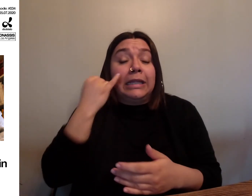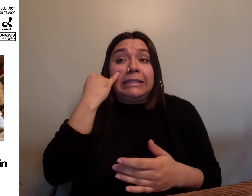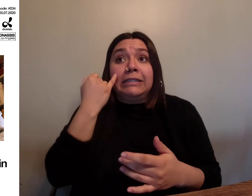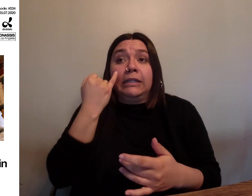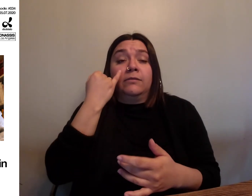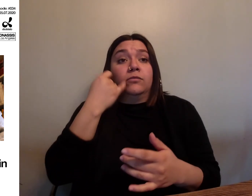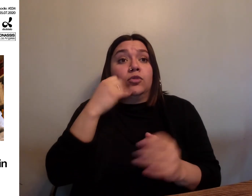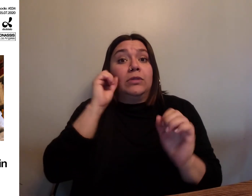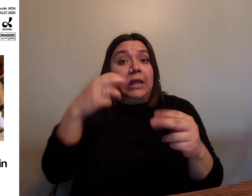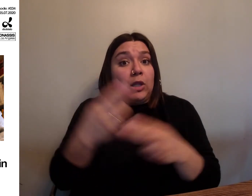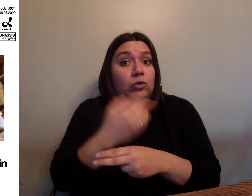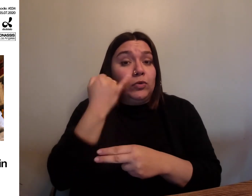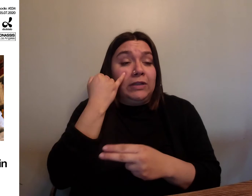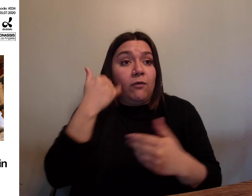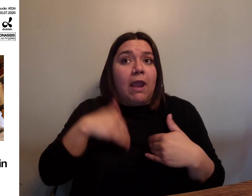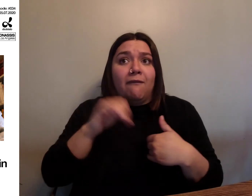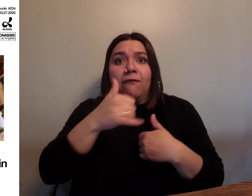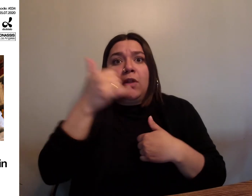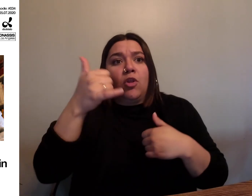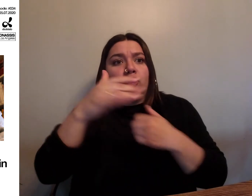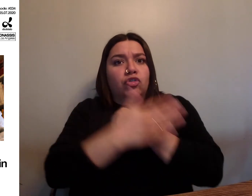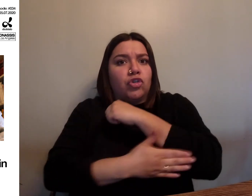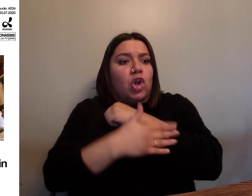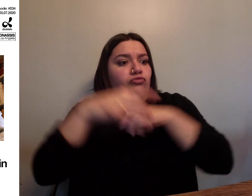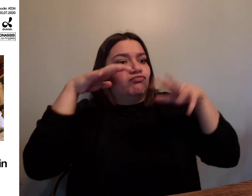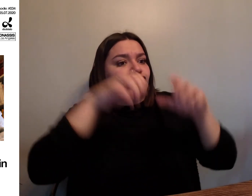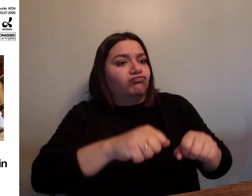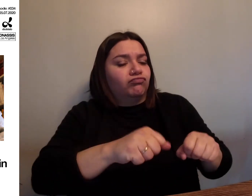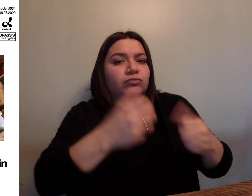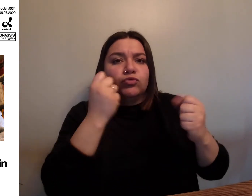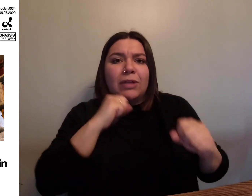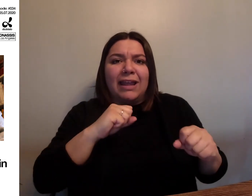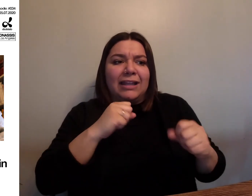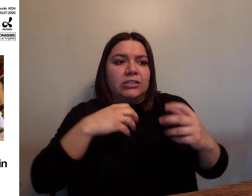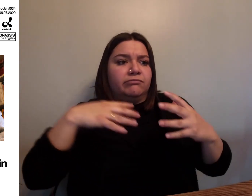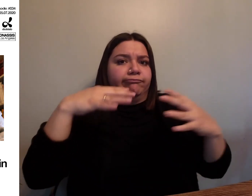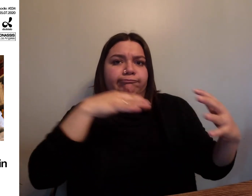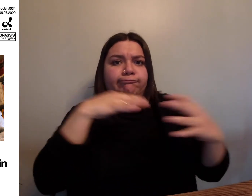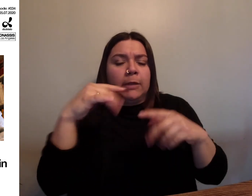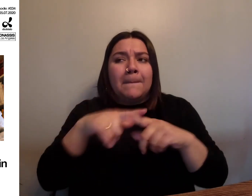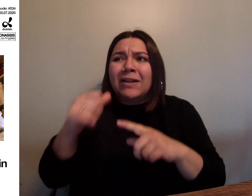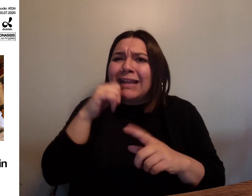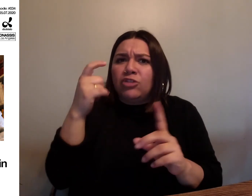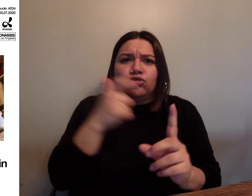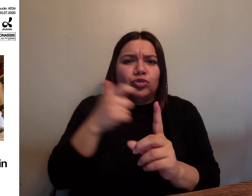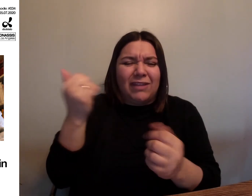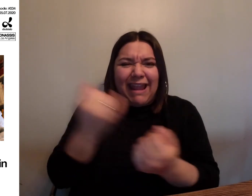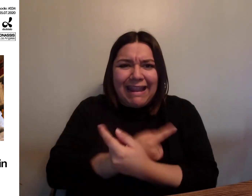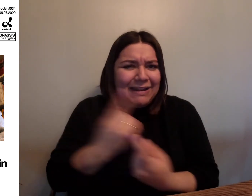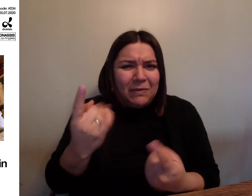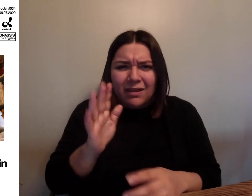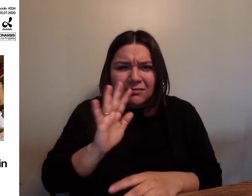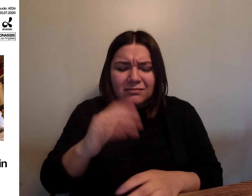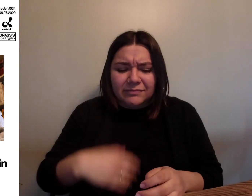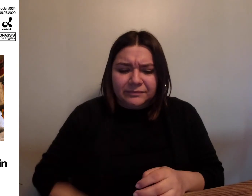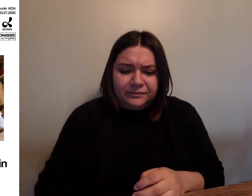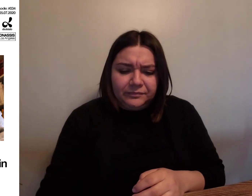alien invading or something, but not to go and shoot just at anyone.